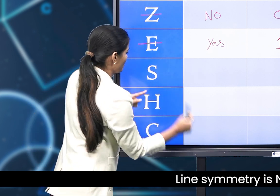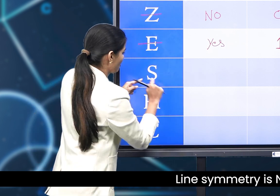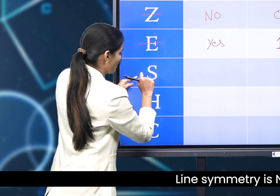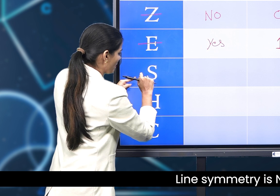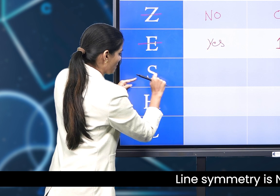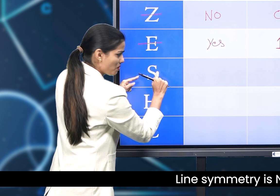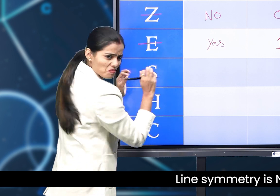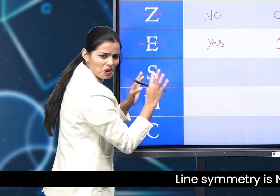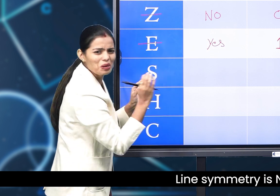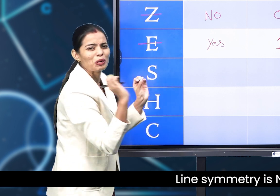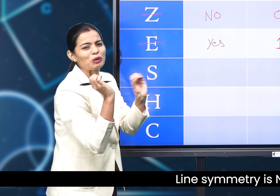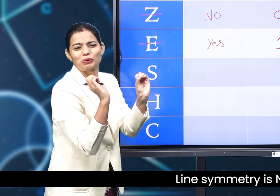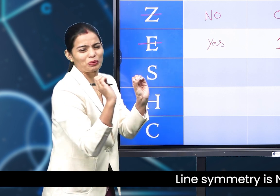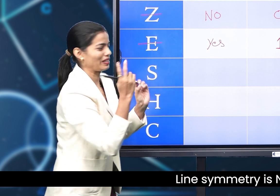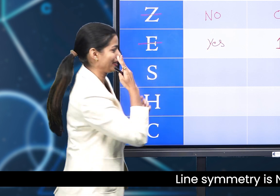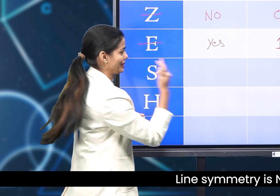line symmetry is no,